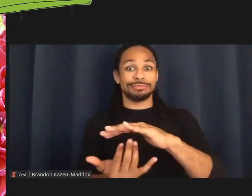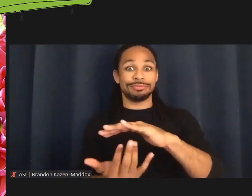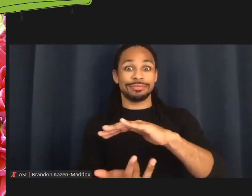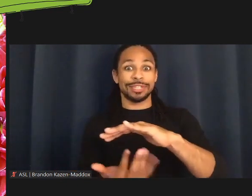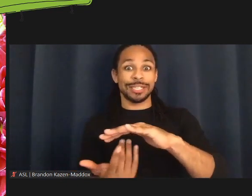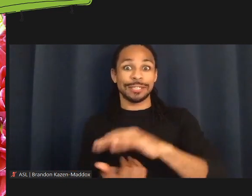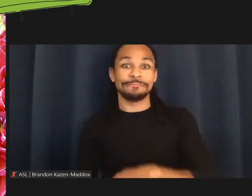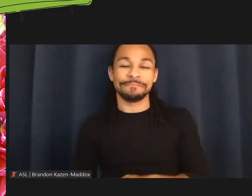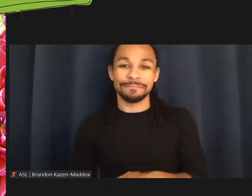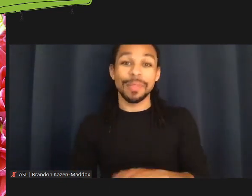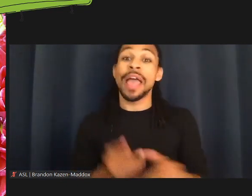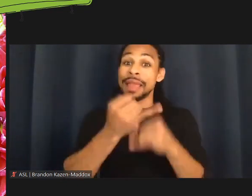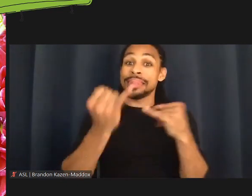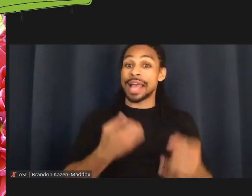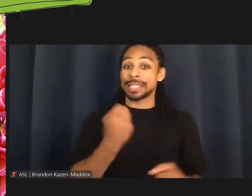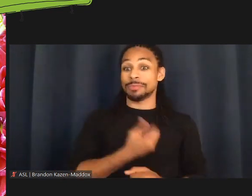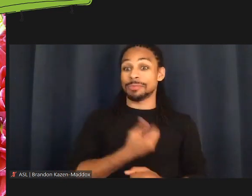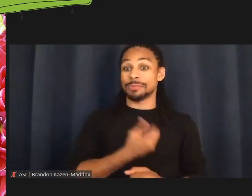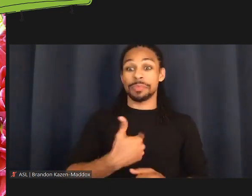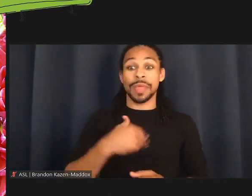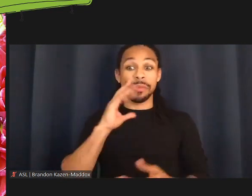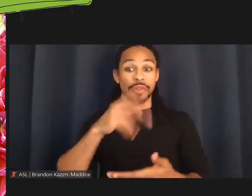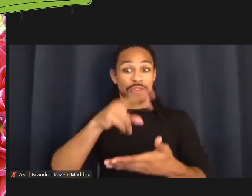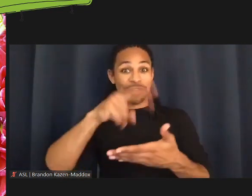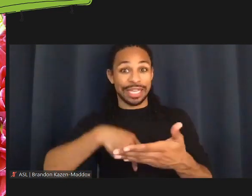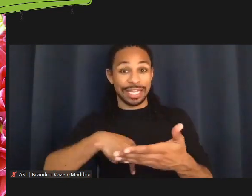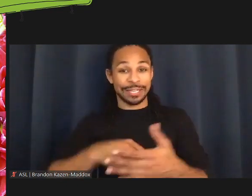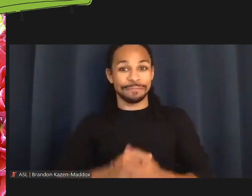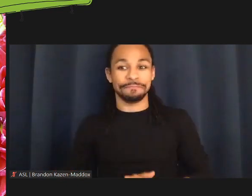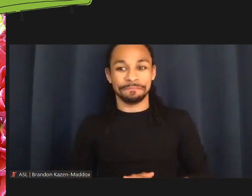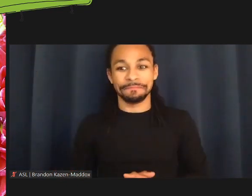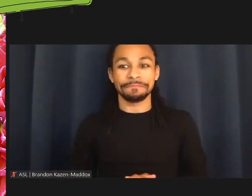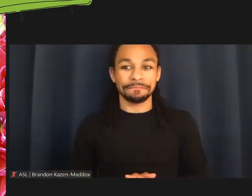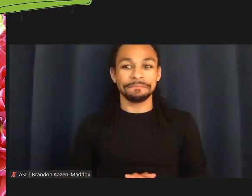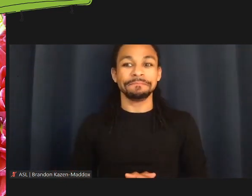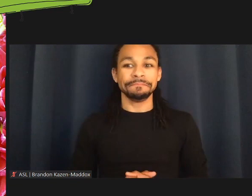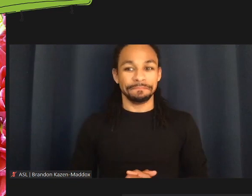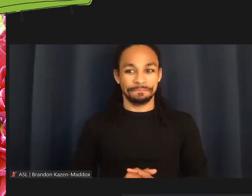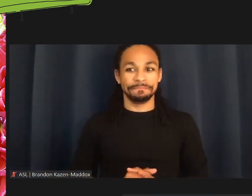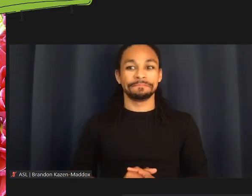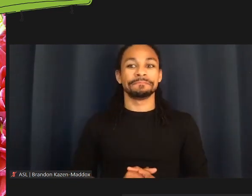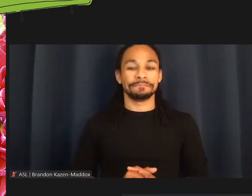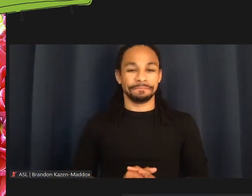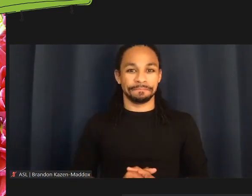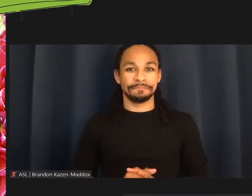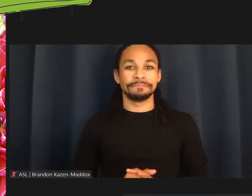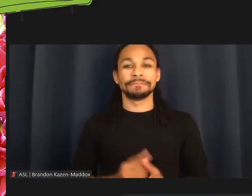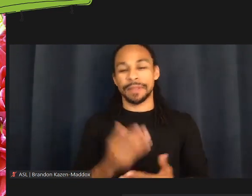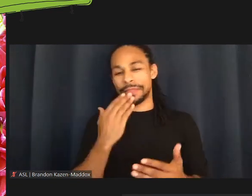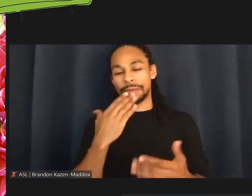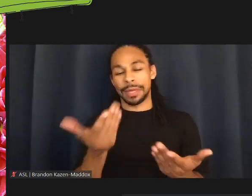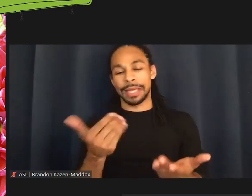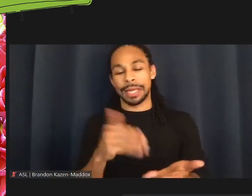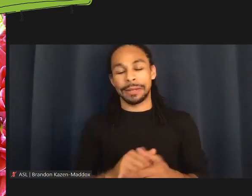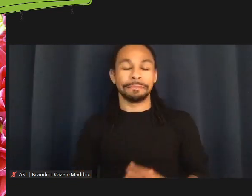And this is the last poem I'll read. So thank you again.